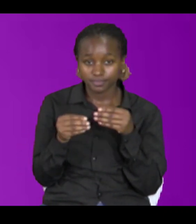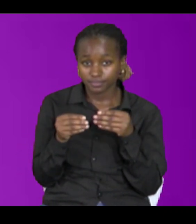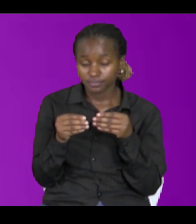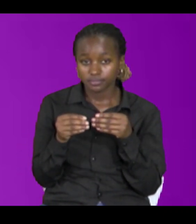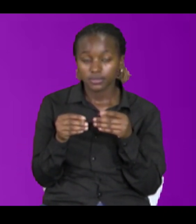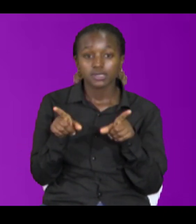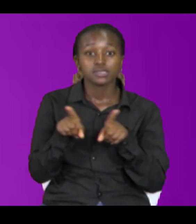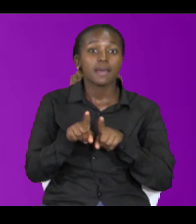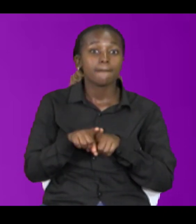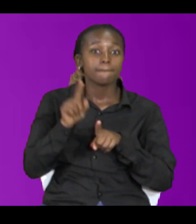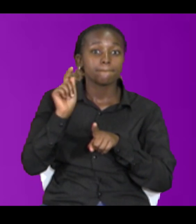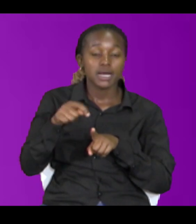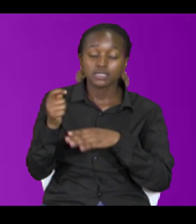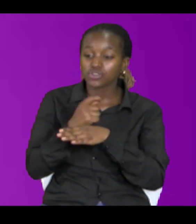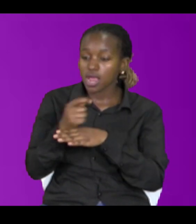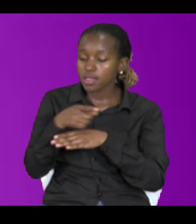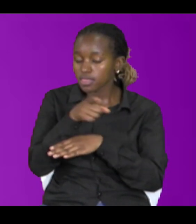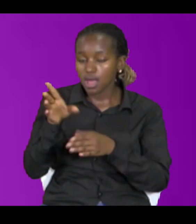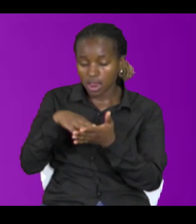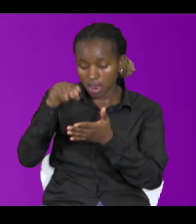course, they need to be trained on that.